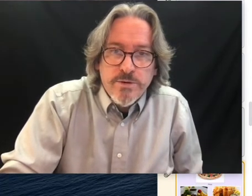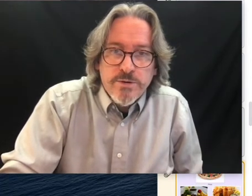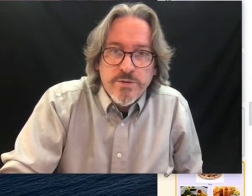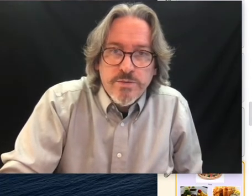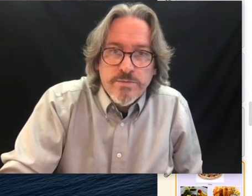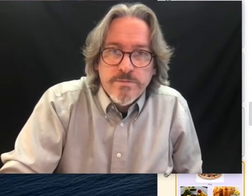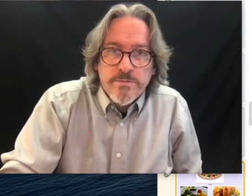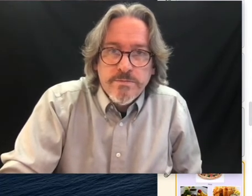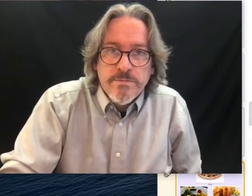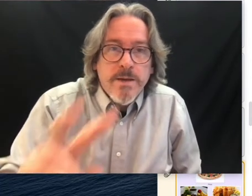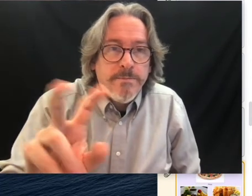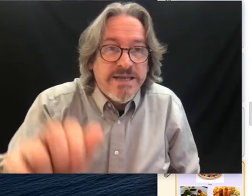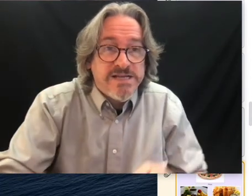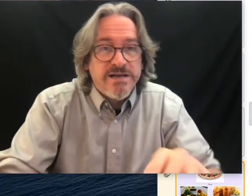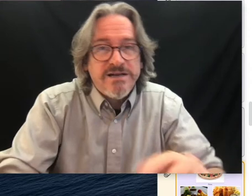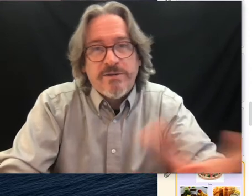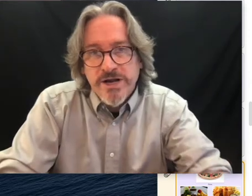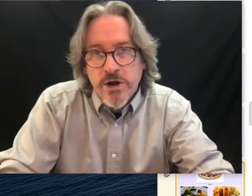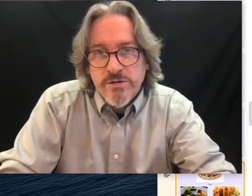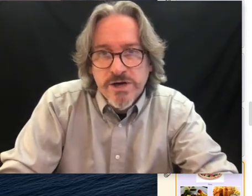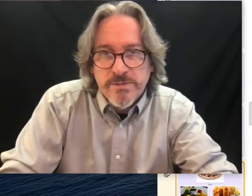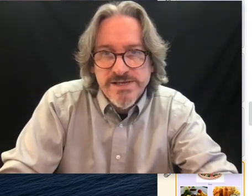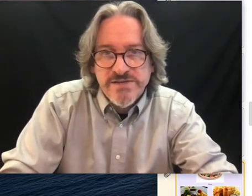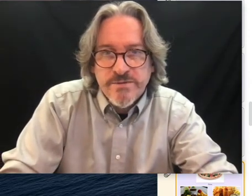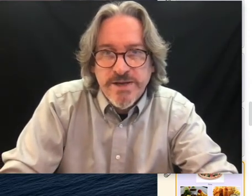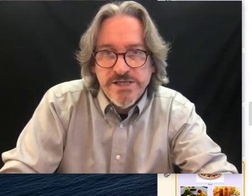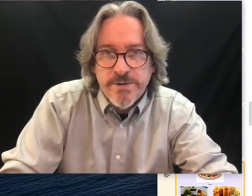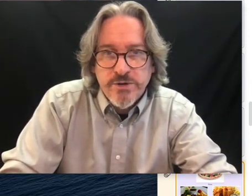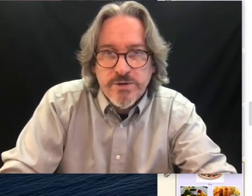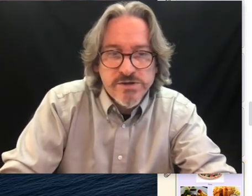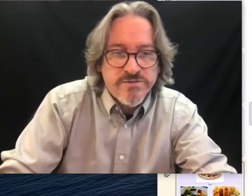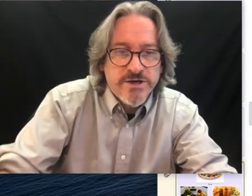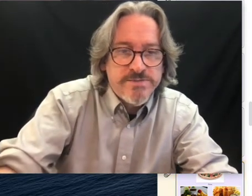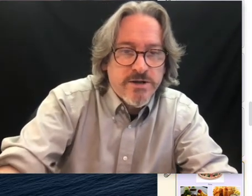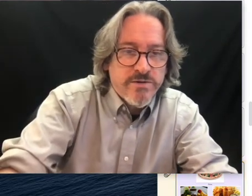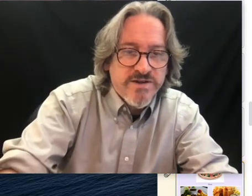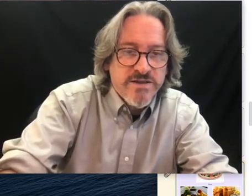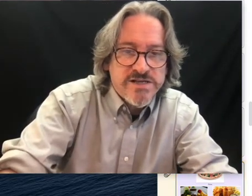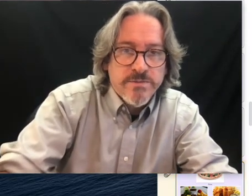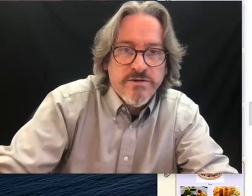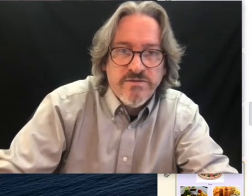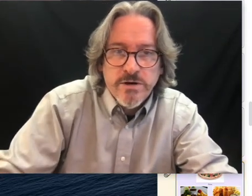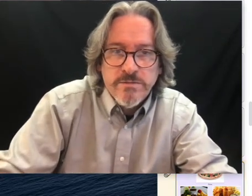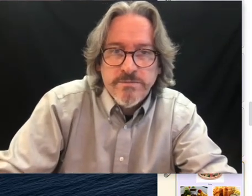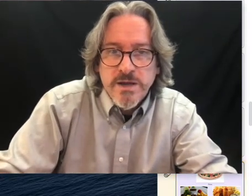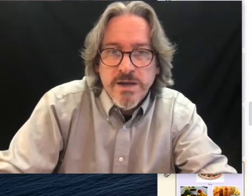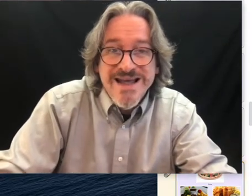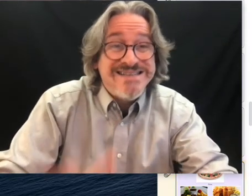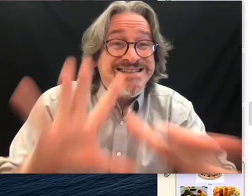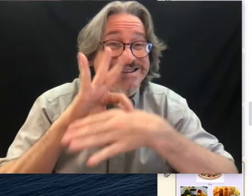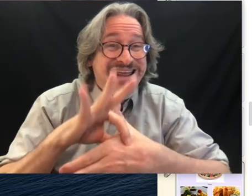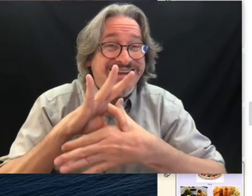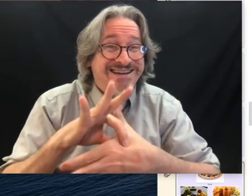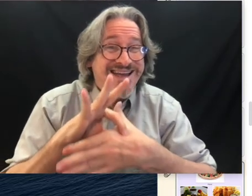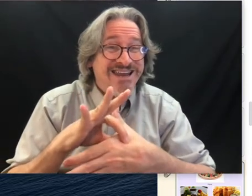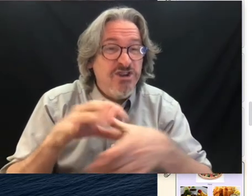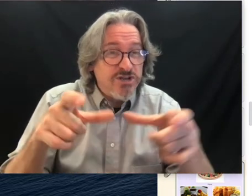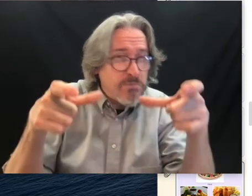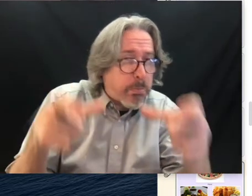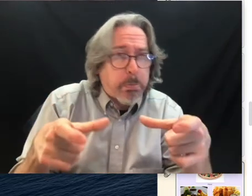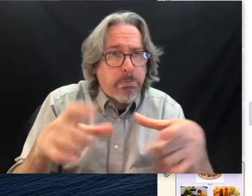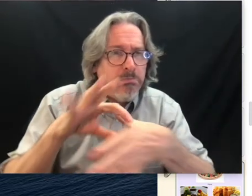boo, boo. Pizza. Now we already know there are a couple signs for pizza, but you can also fingerspell. We've done this one before. Steak,